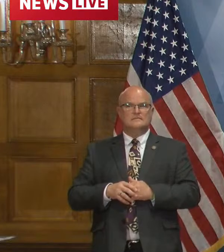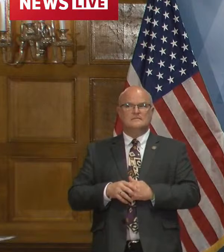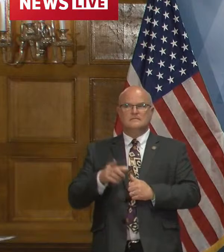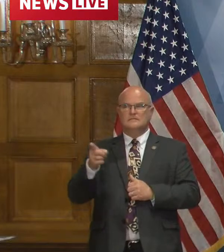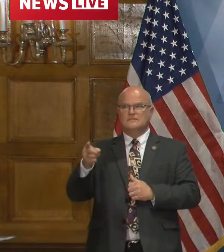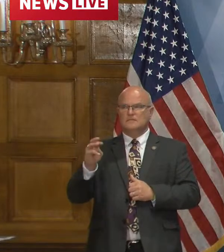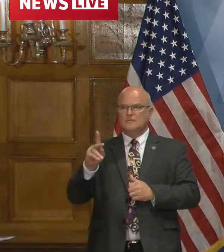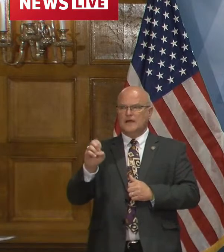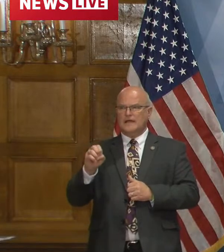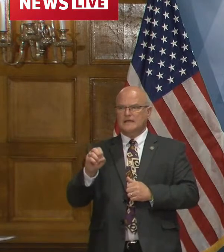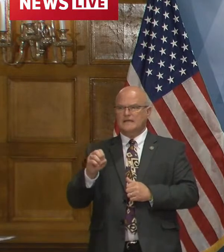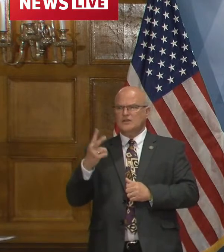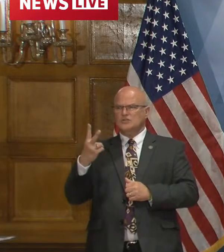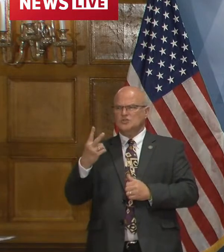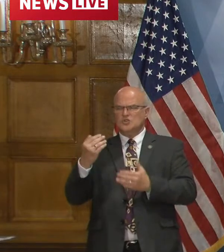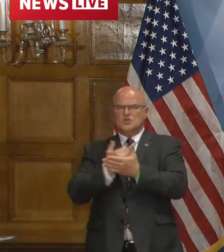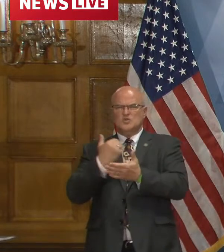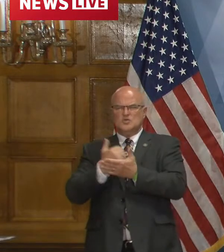Mike?